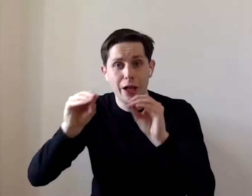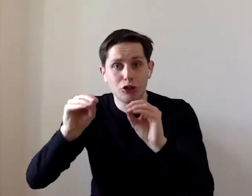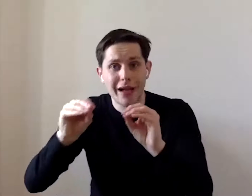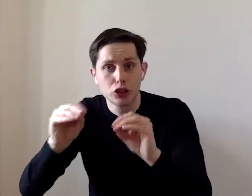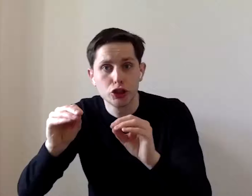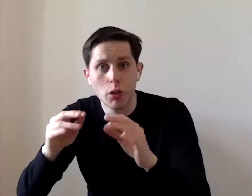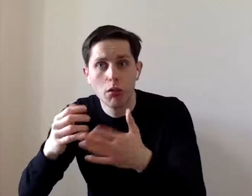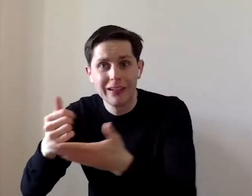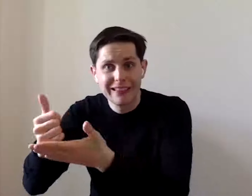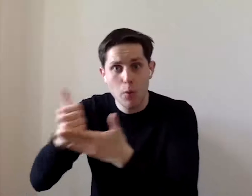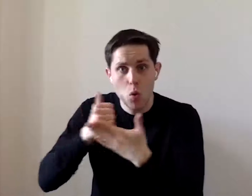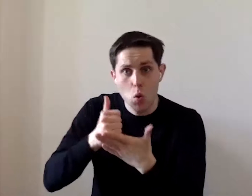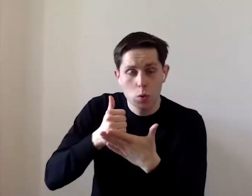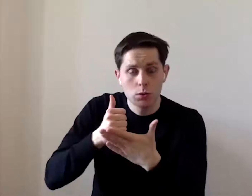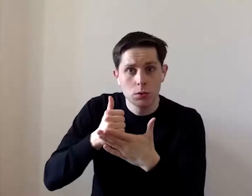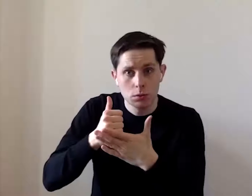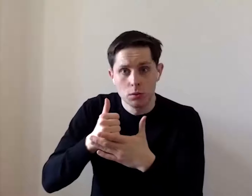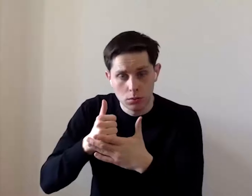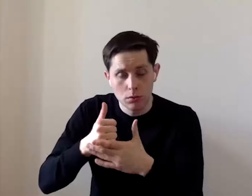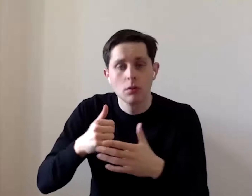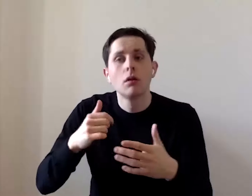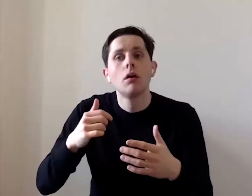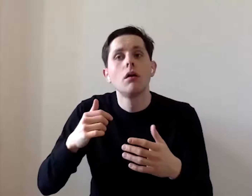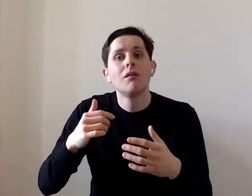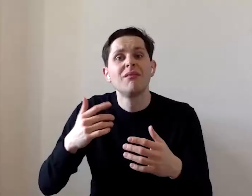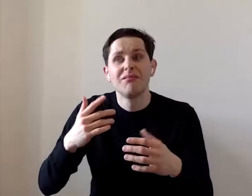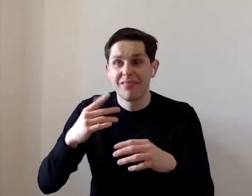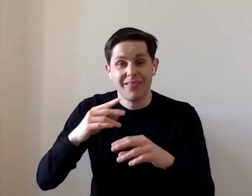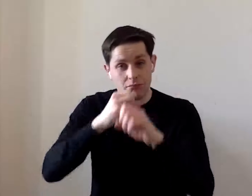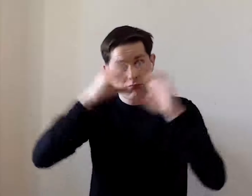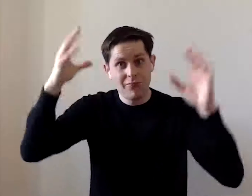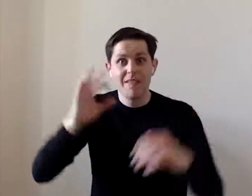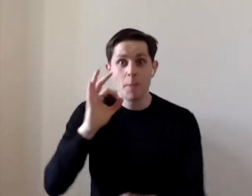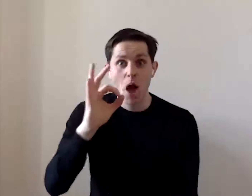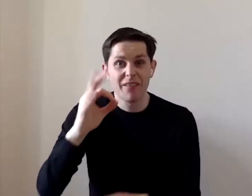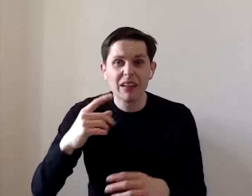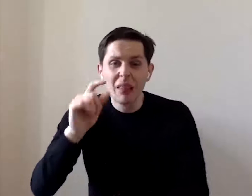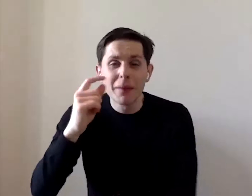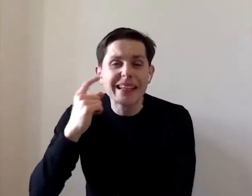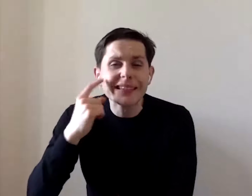educational institutions was less bureaucratic, I think disabled students would